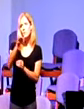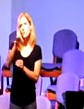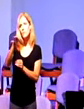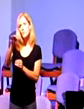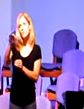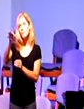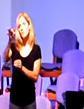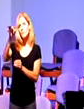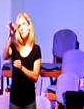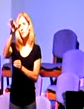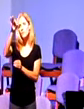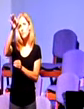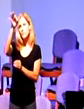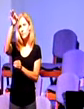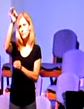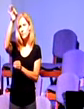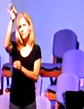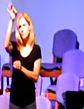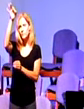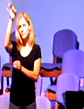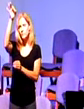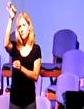soul.